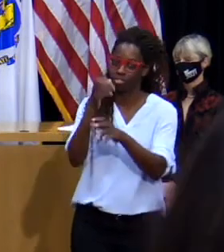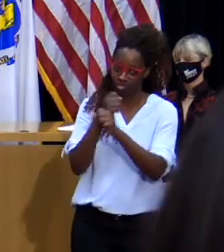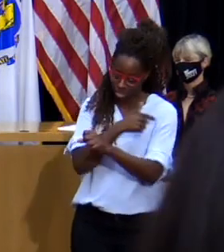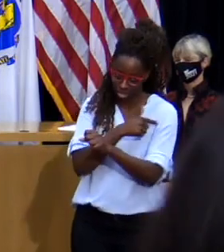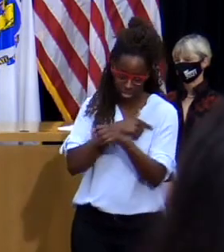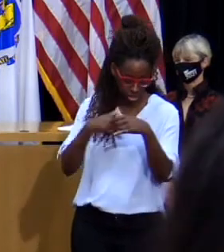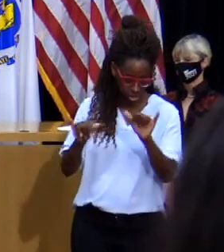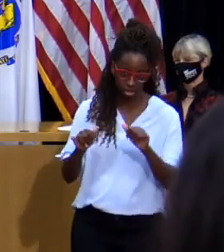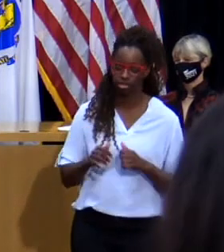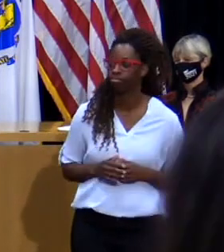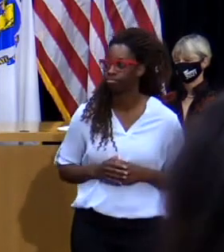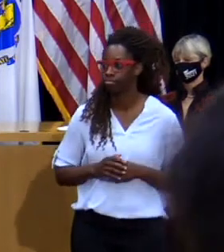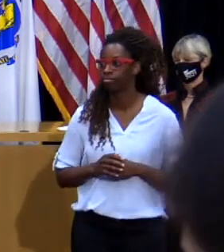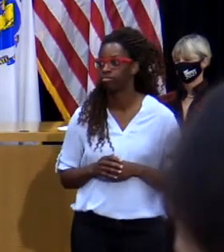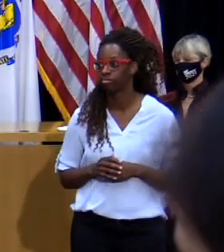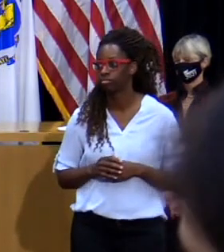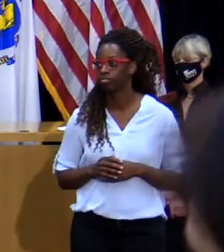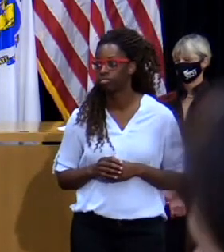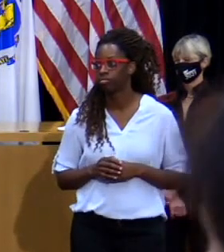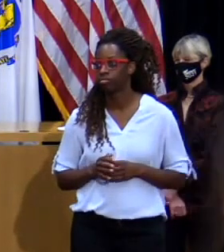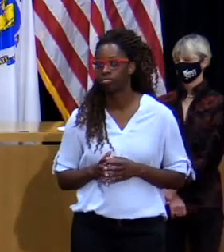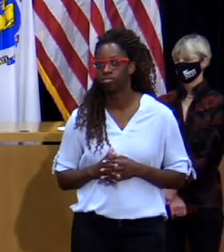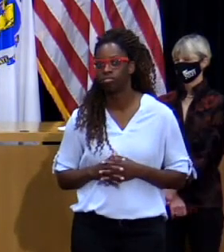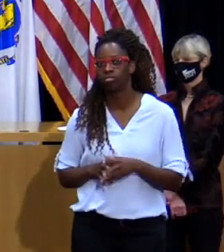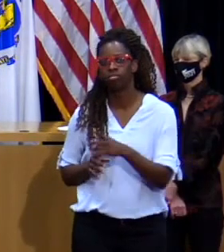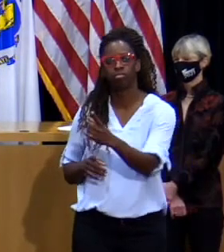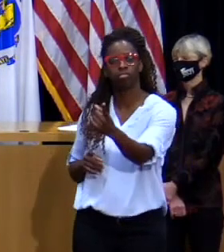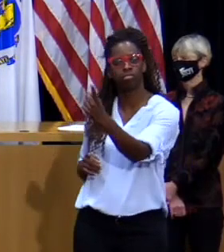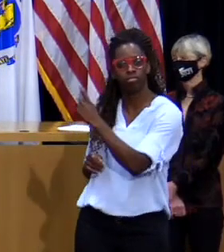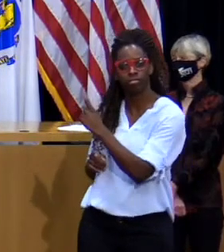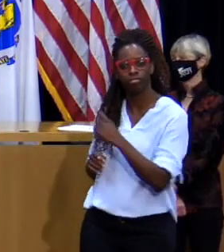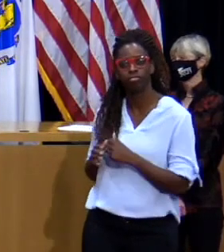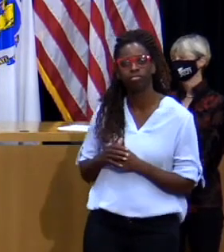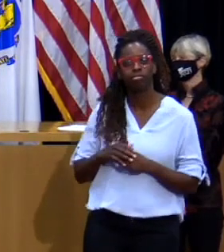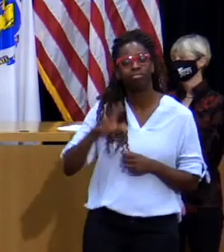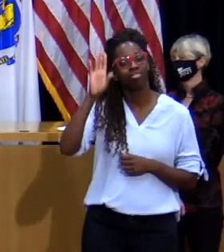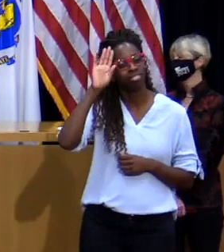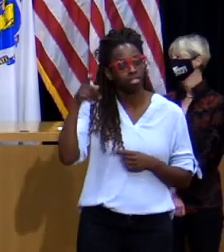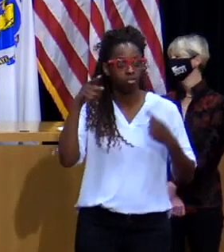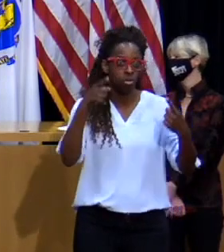of the vaccine. I know the government had huge headaches with PPE supply early on in